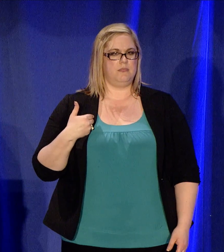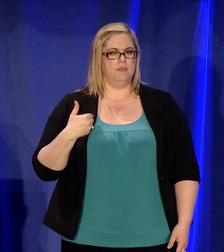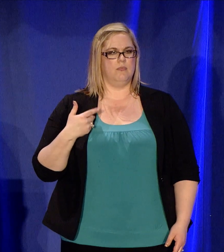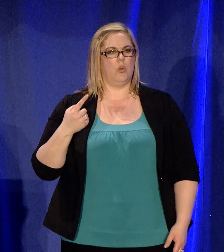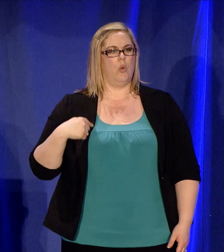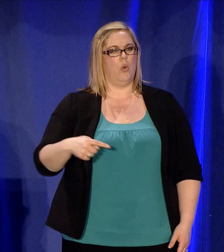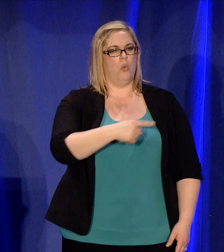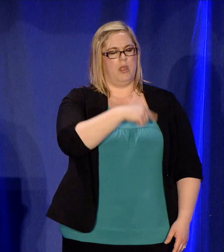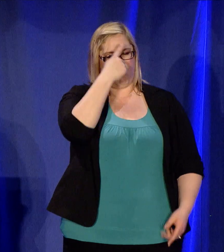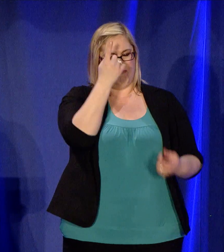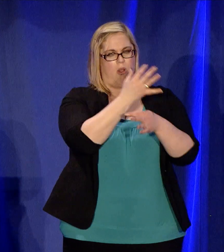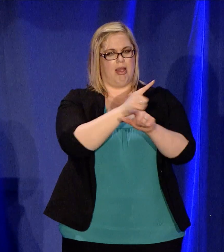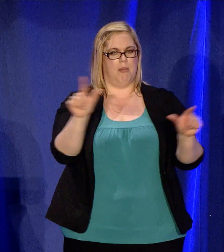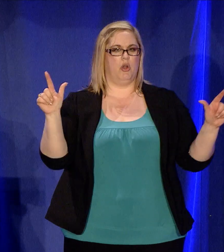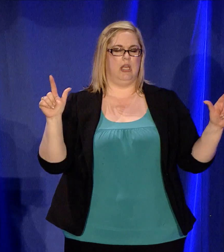We are for liberty.